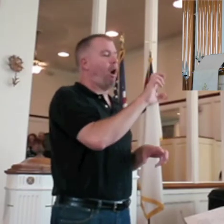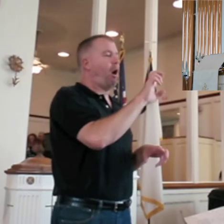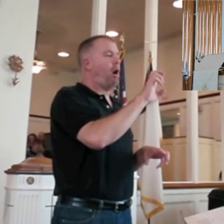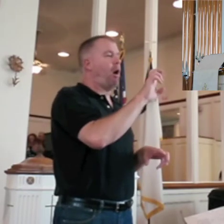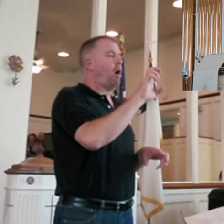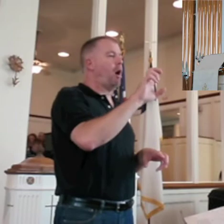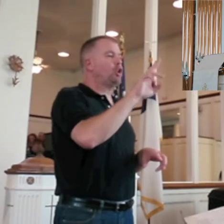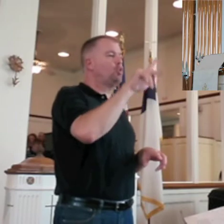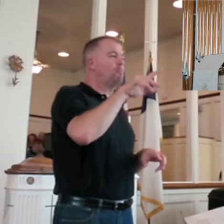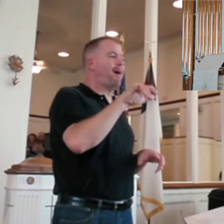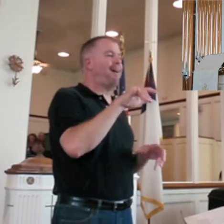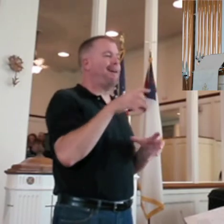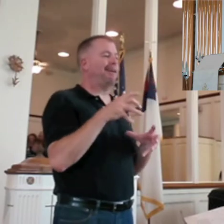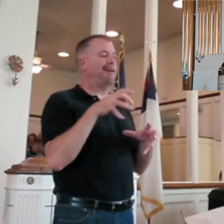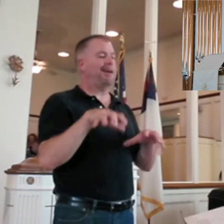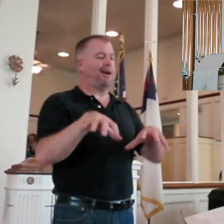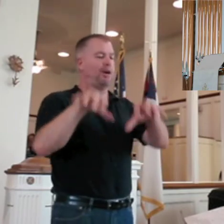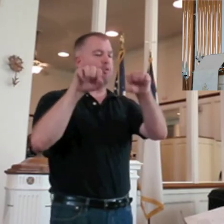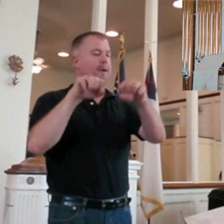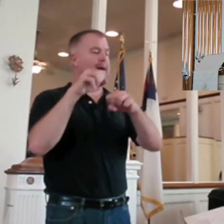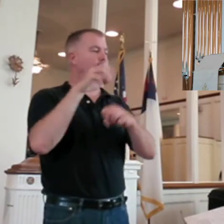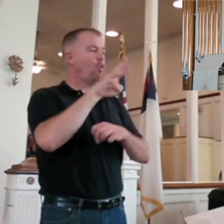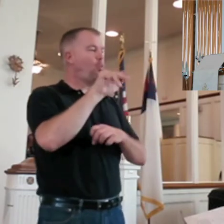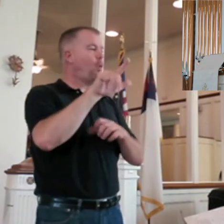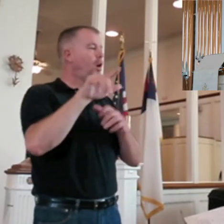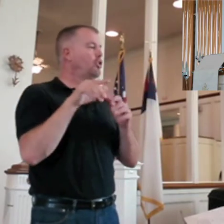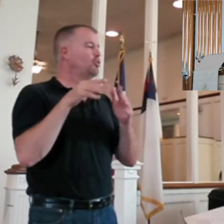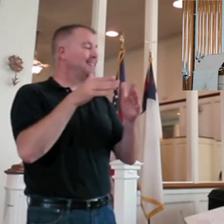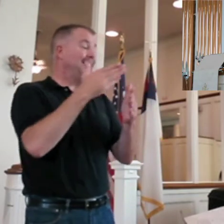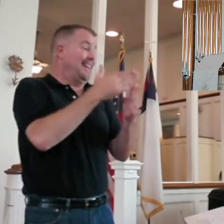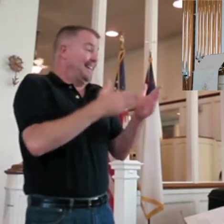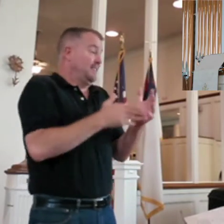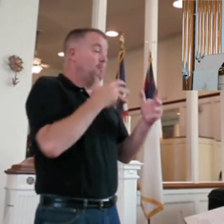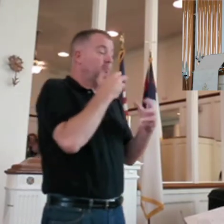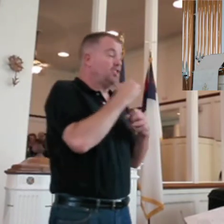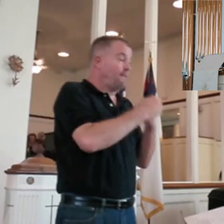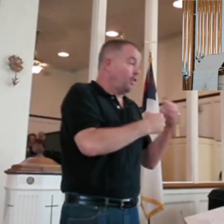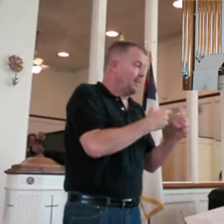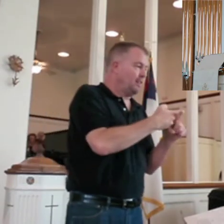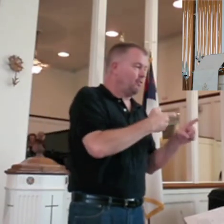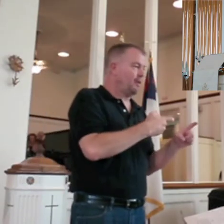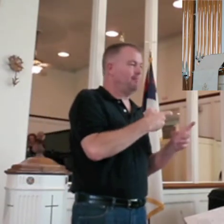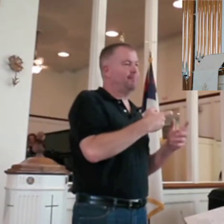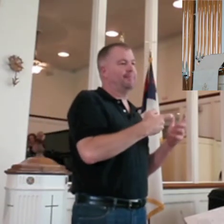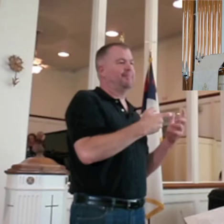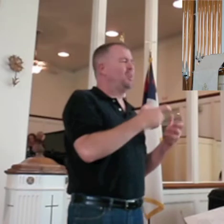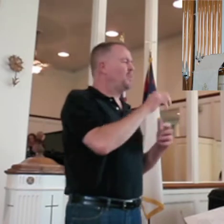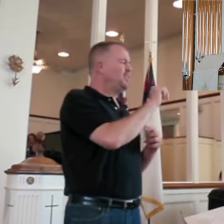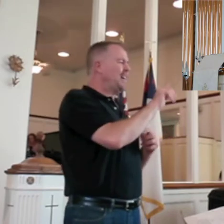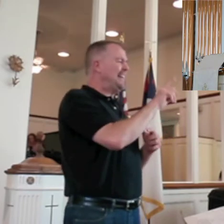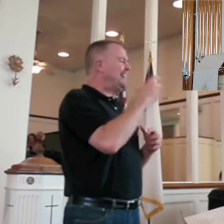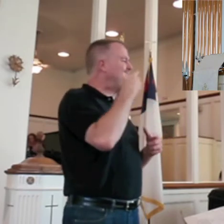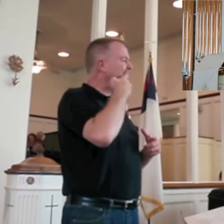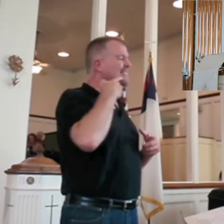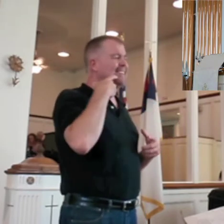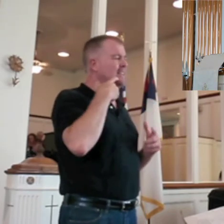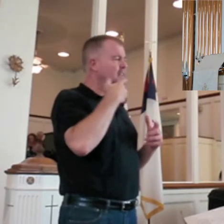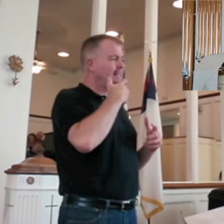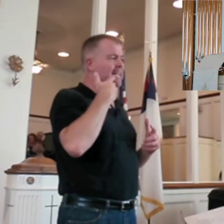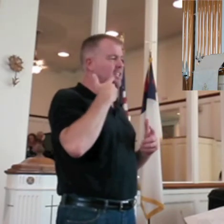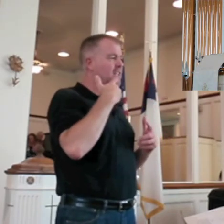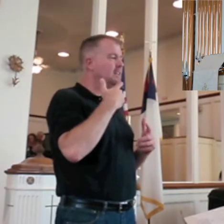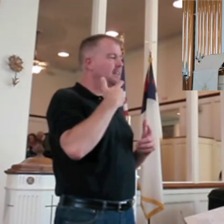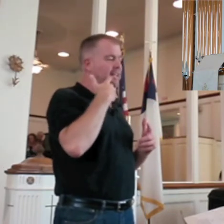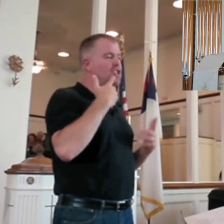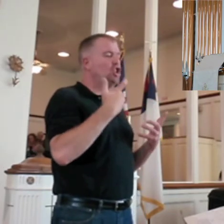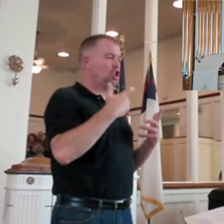time to occupy Wall Street. Some of the suffering is from addictions and other diseases. And some of us are being